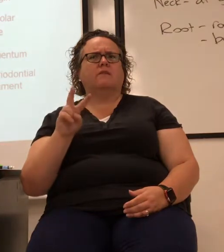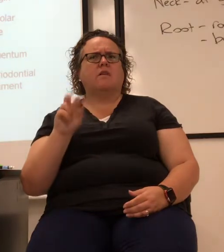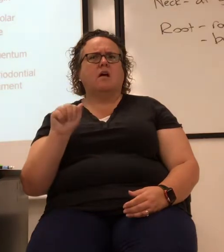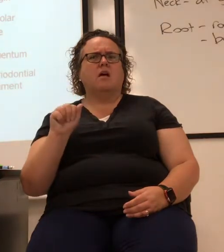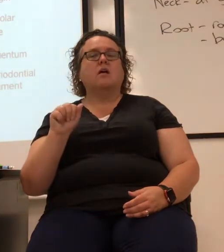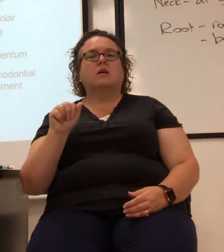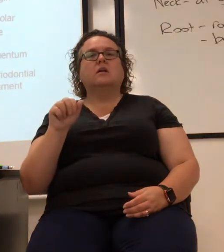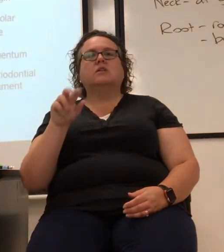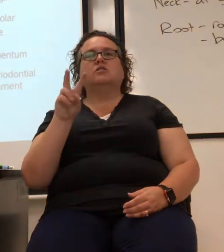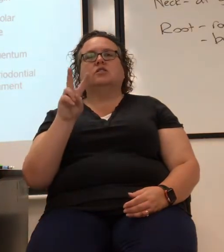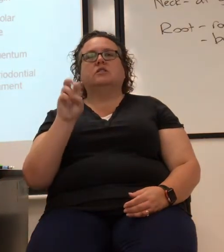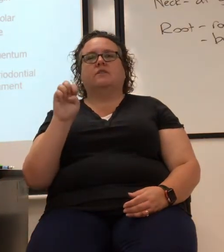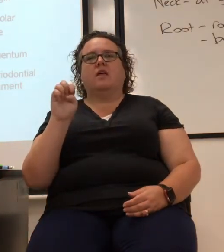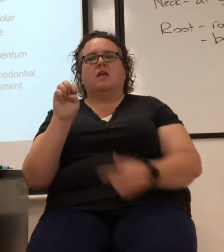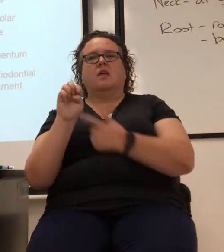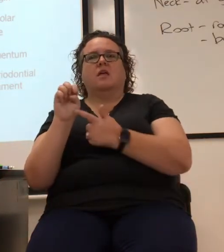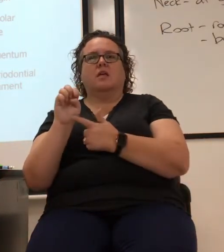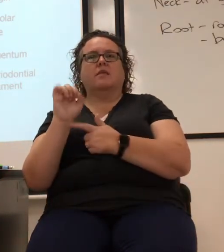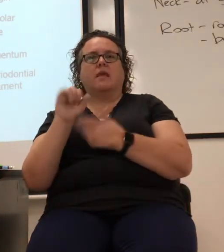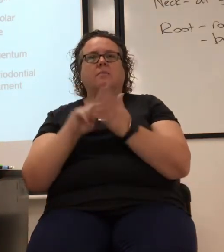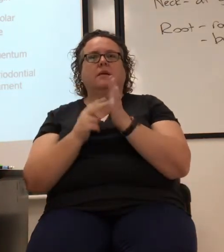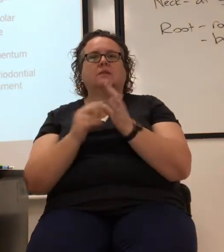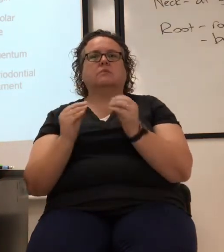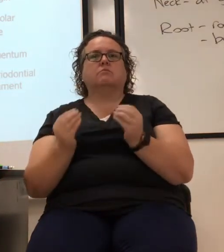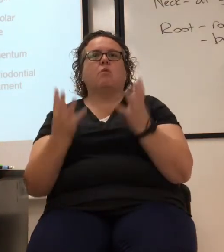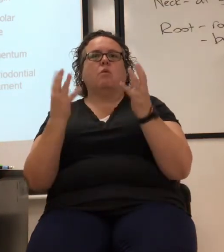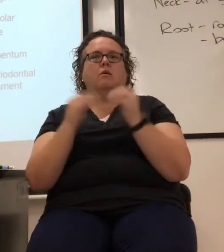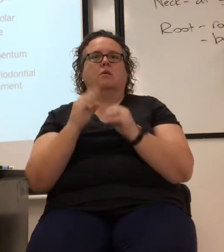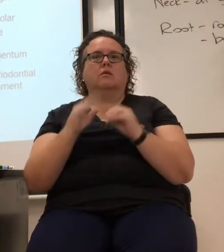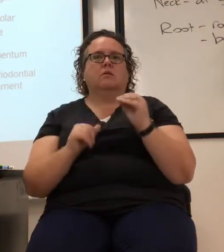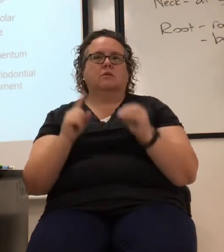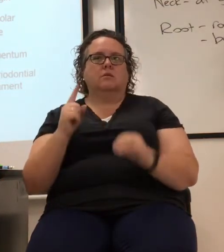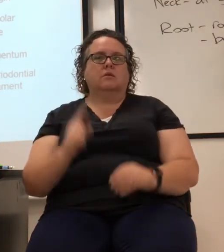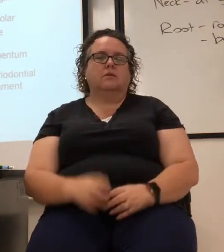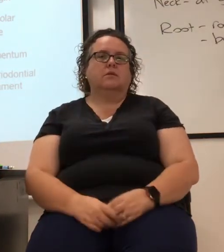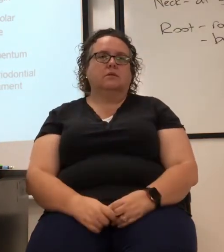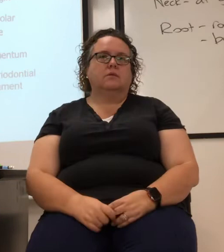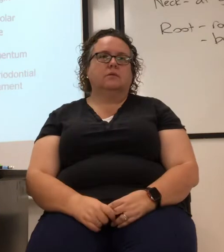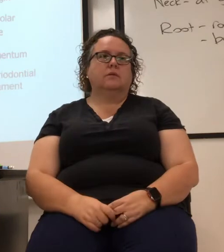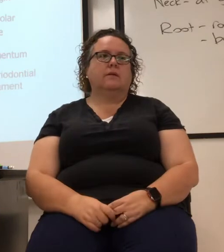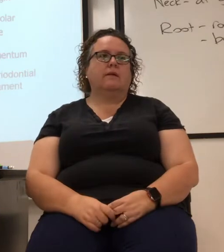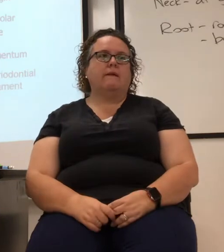pluralizes it. Gingiva, E. Yeah.